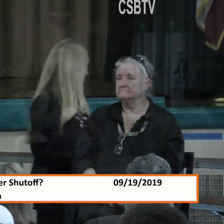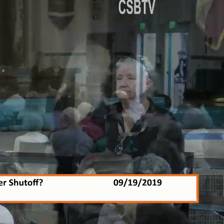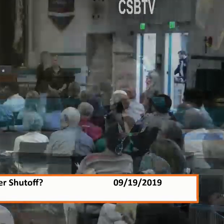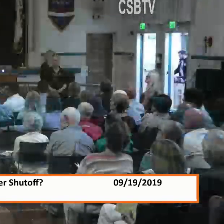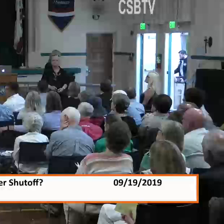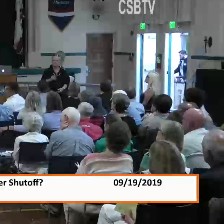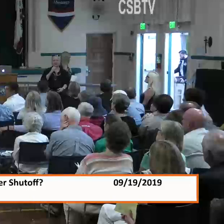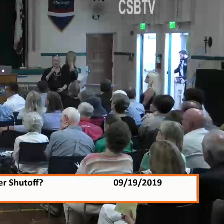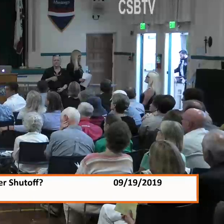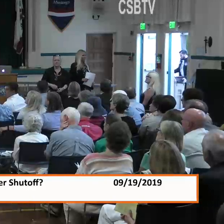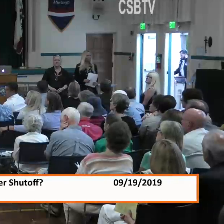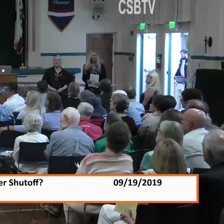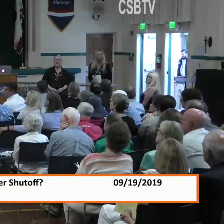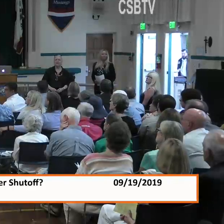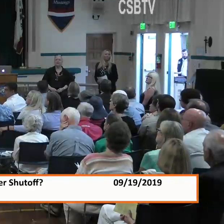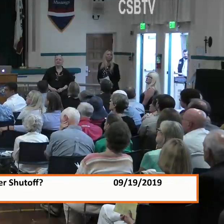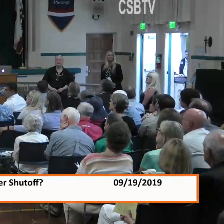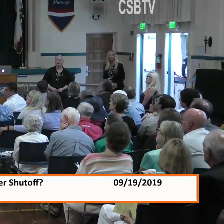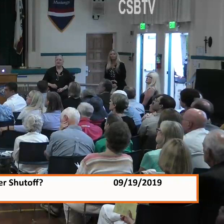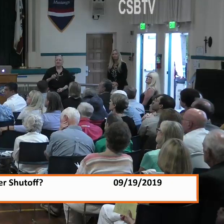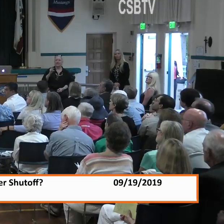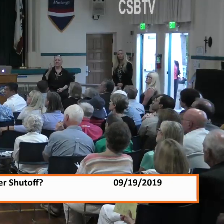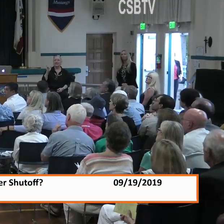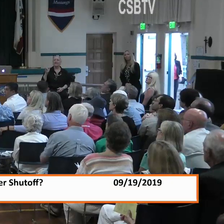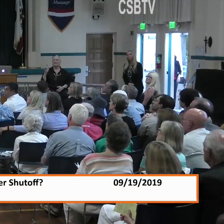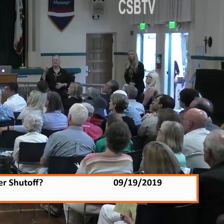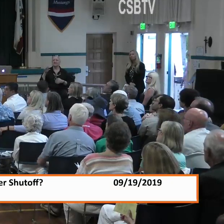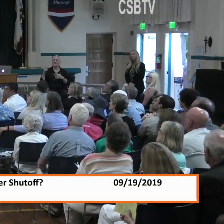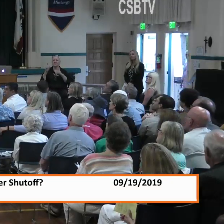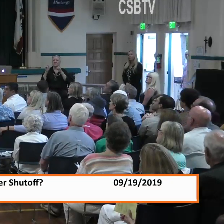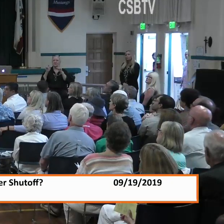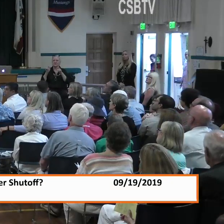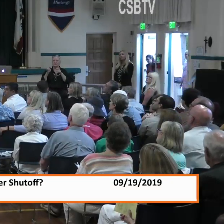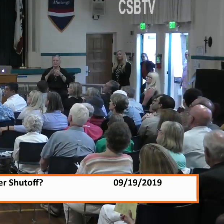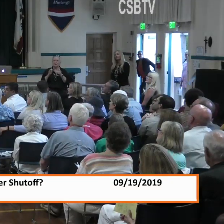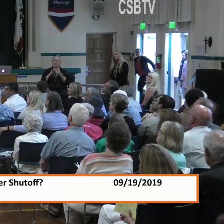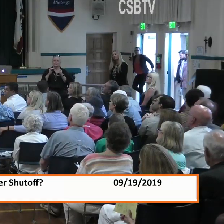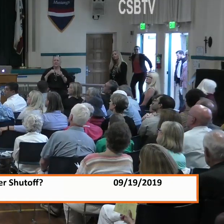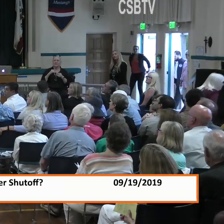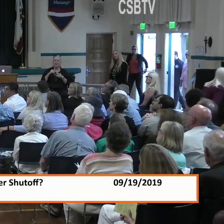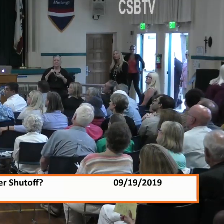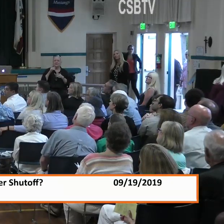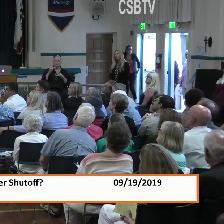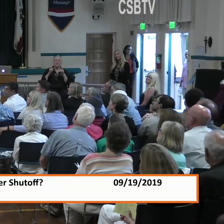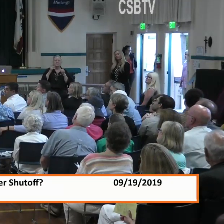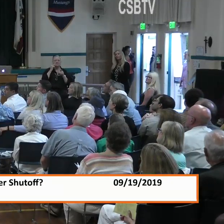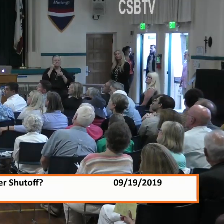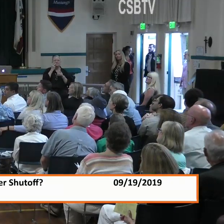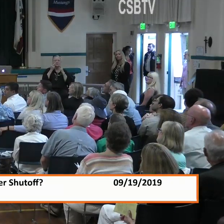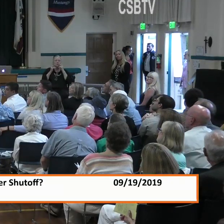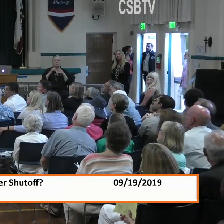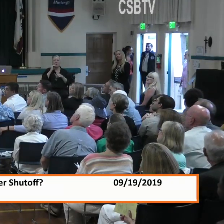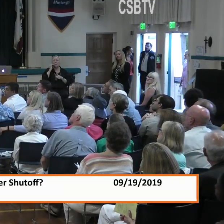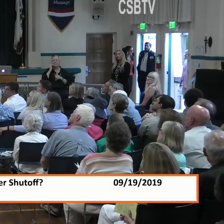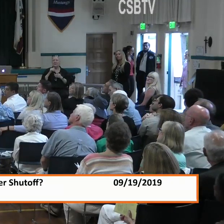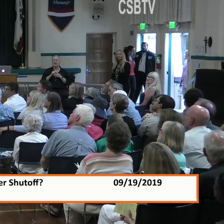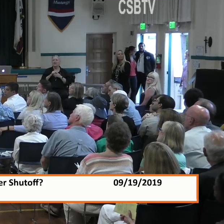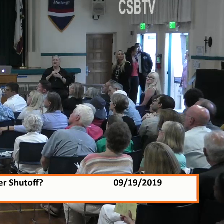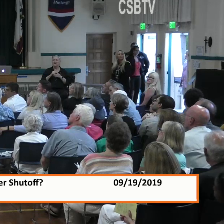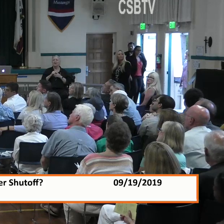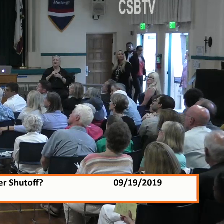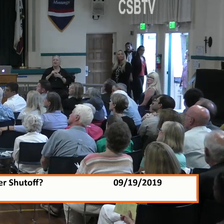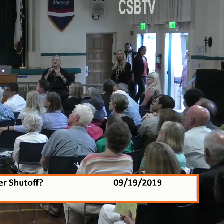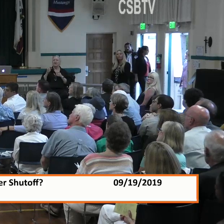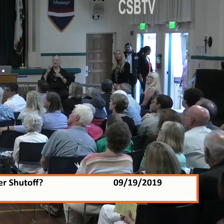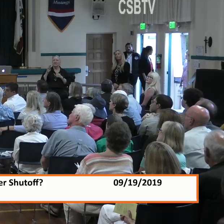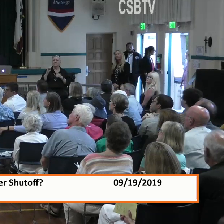Thank you, Rondi. Katie, do you have a question as well? This is another question or comment from a viewer at home, Great. or person at home. The maps on the